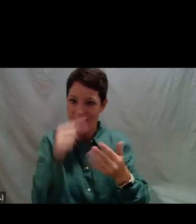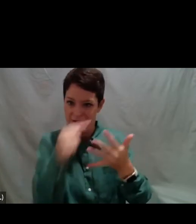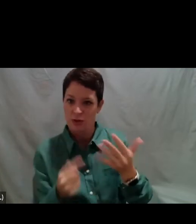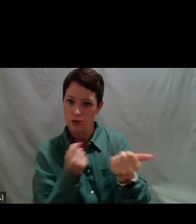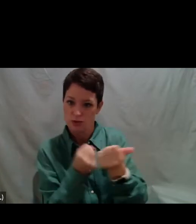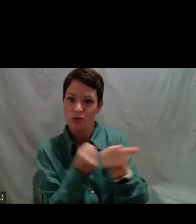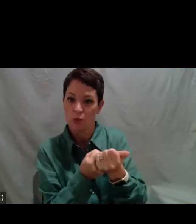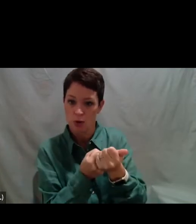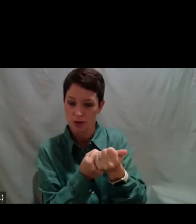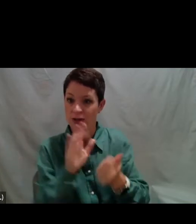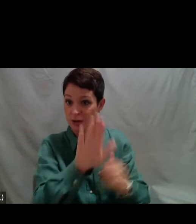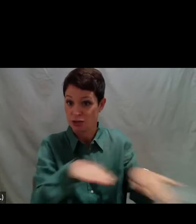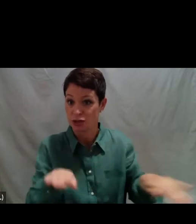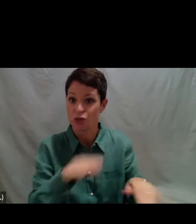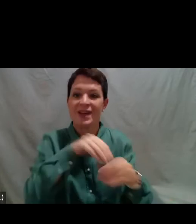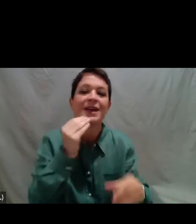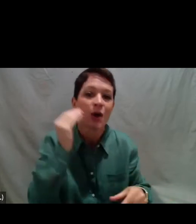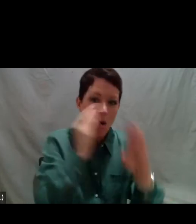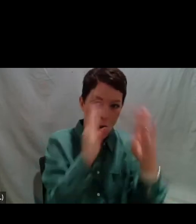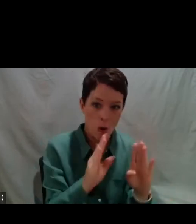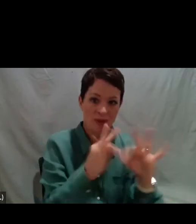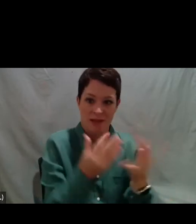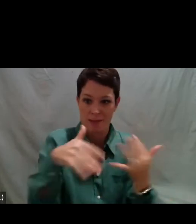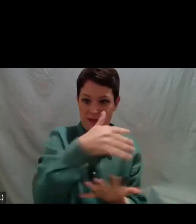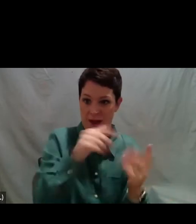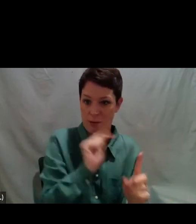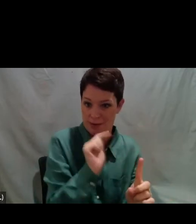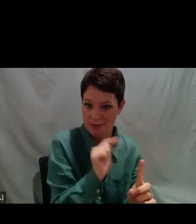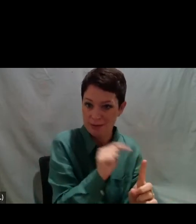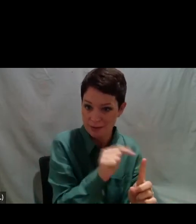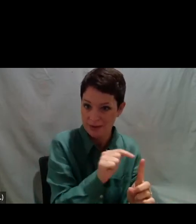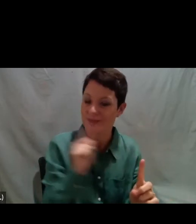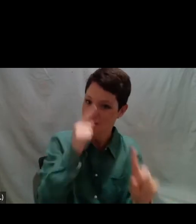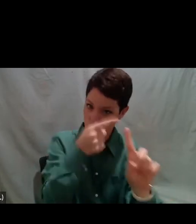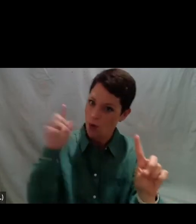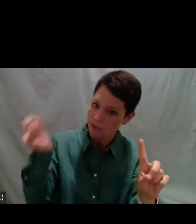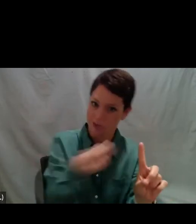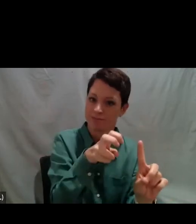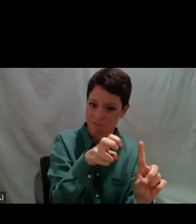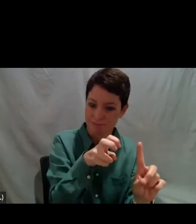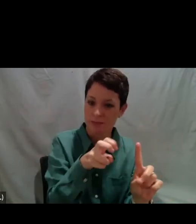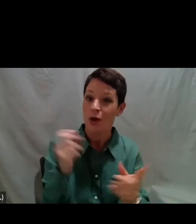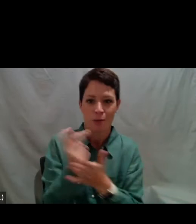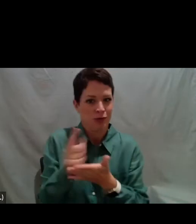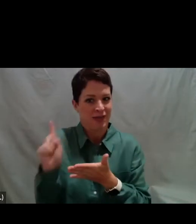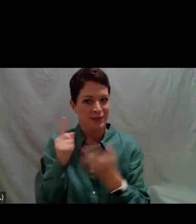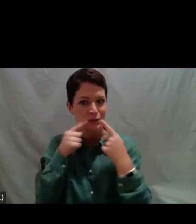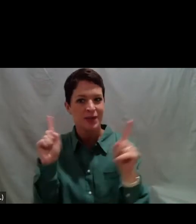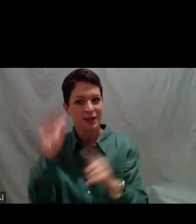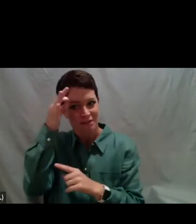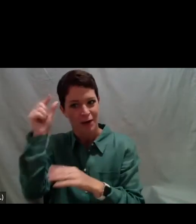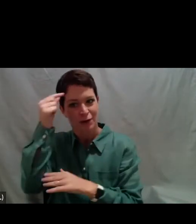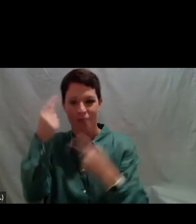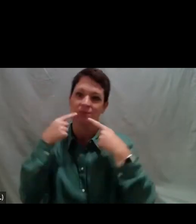support those children at home in a family environment. And so those were just approved last week by the federal